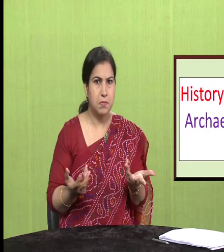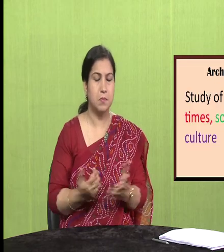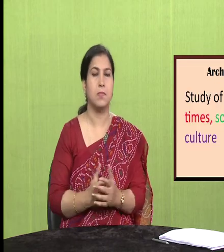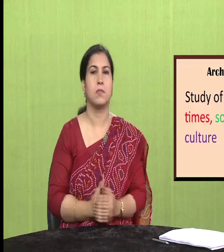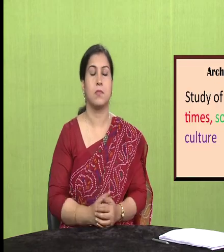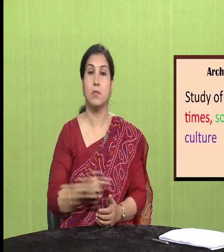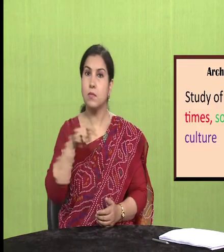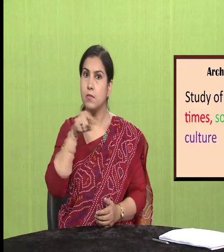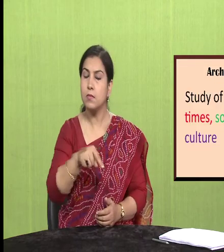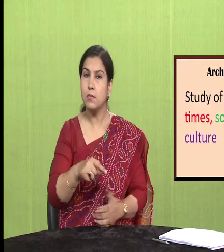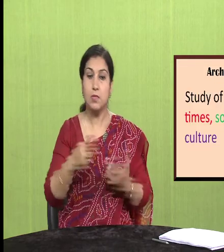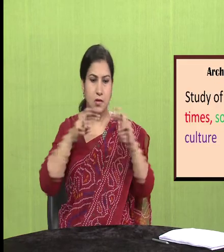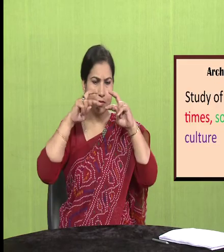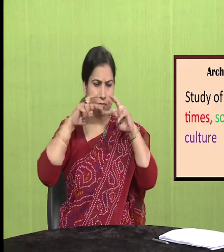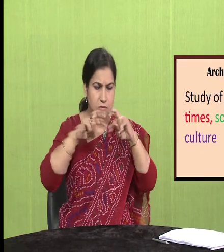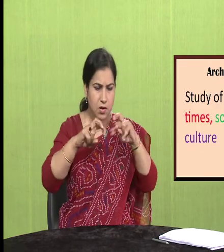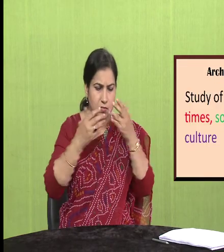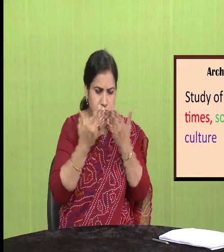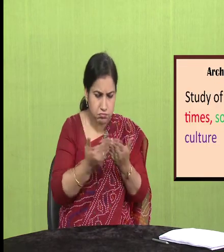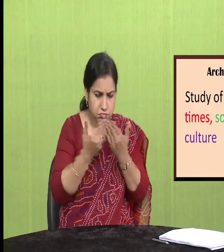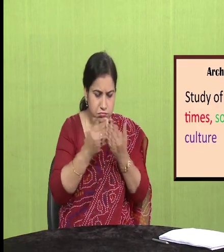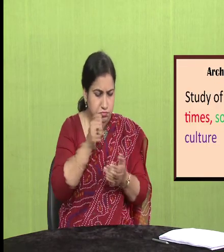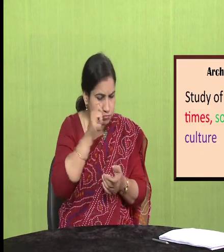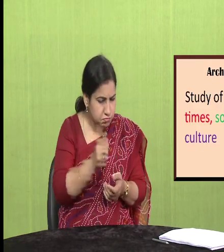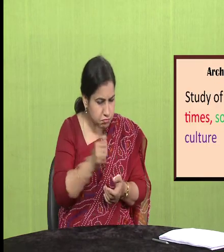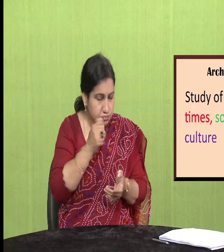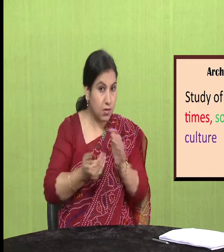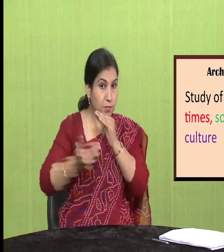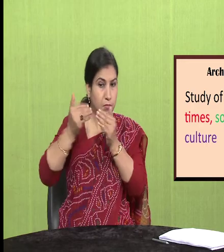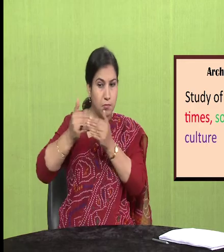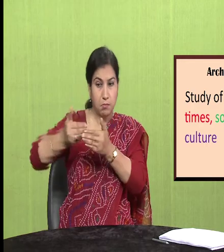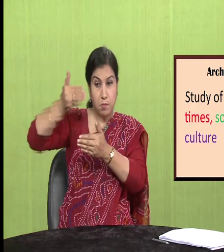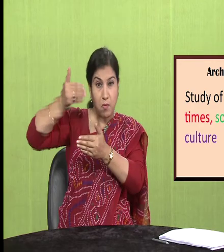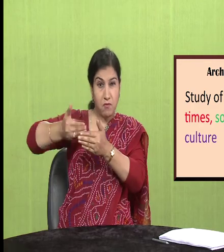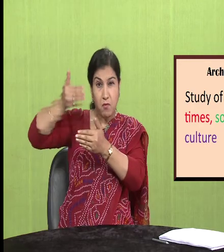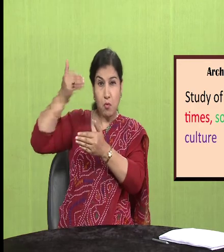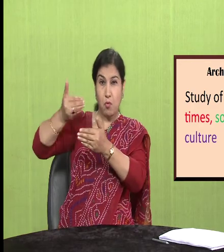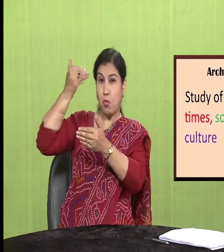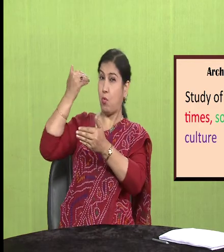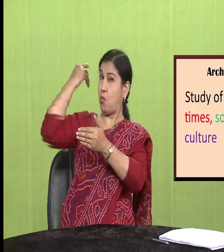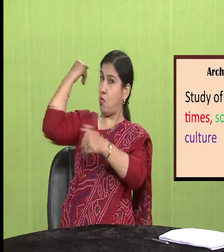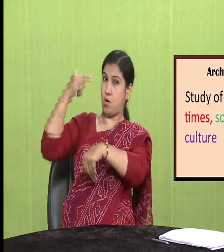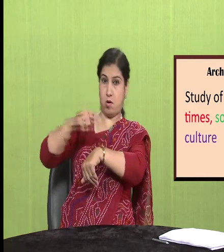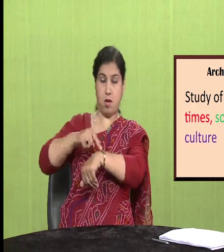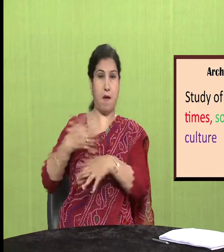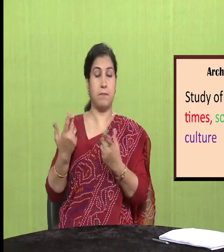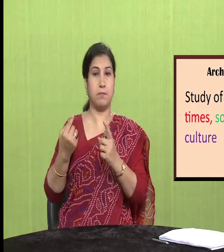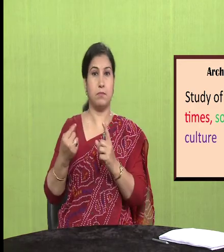It is the study of ancient, old times and the condition of society